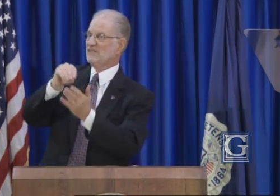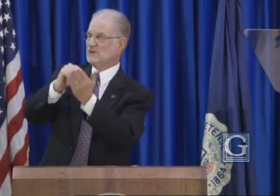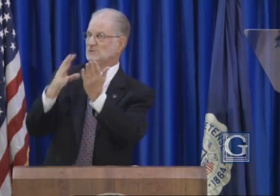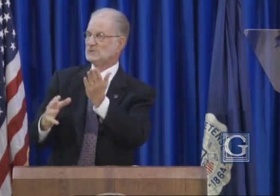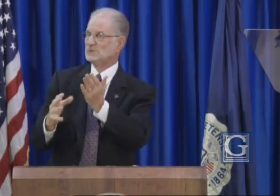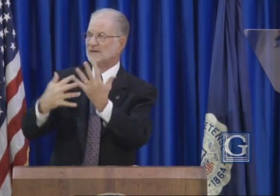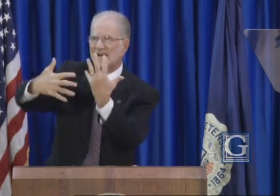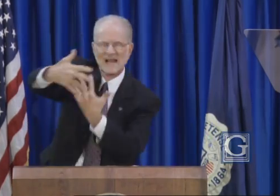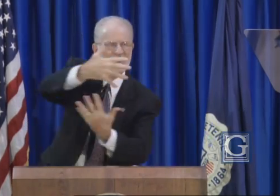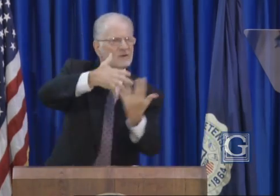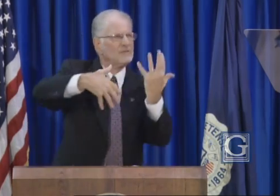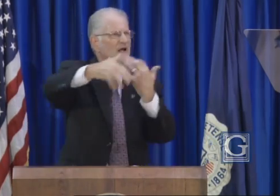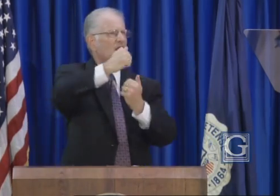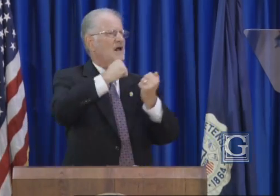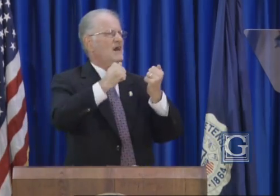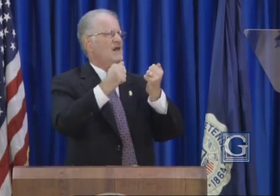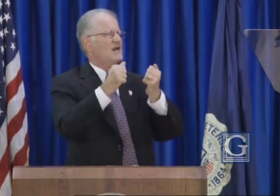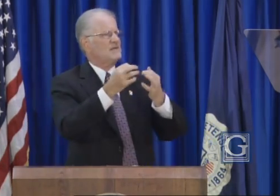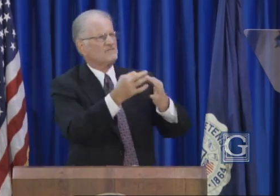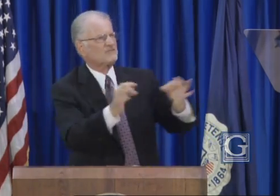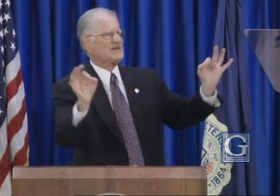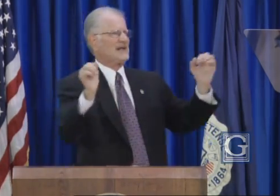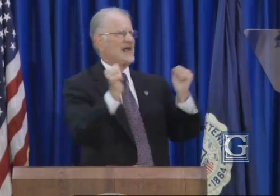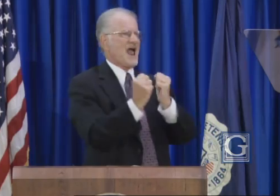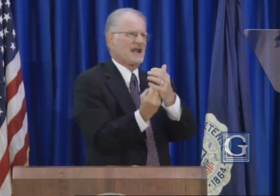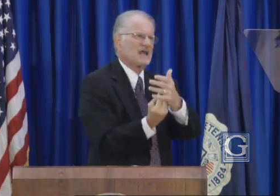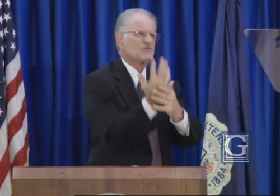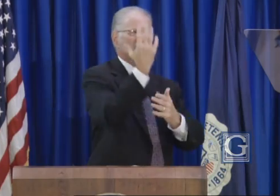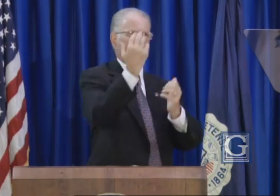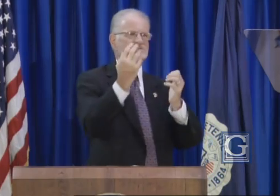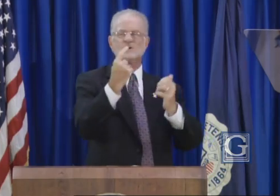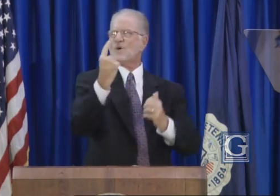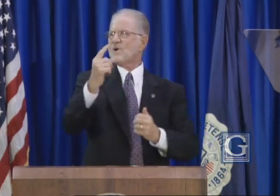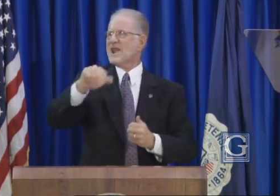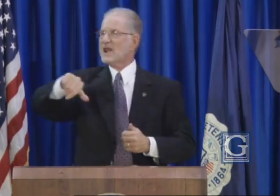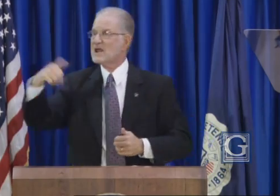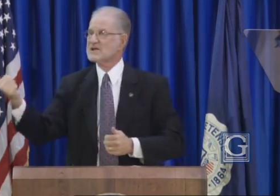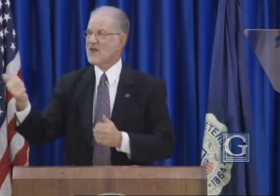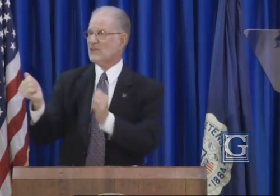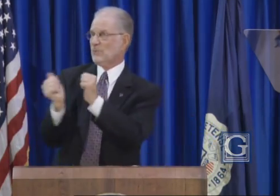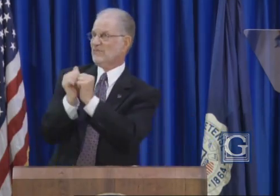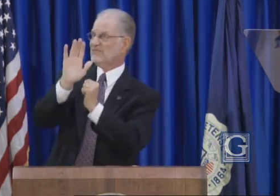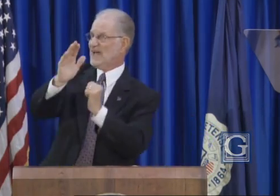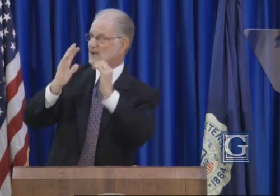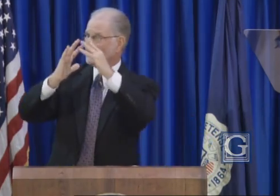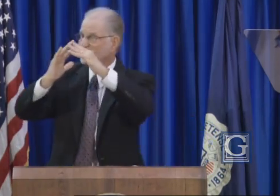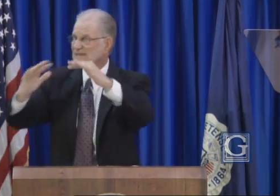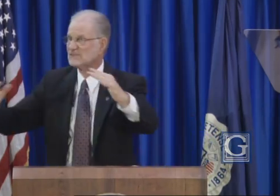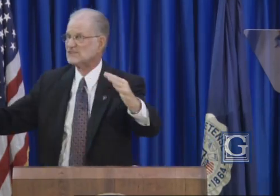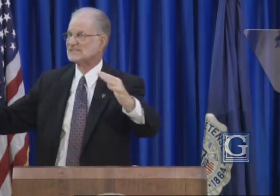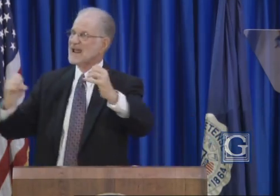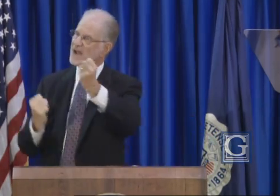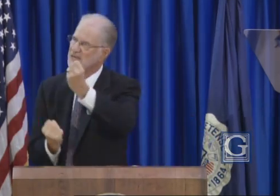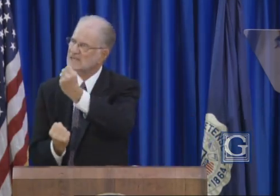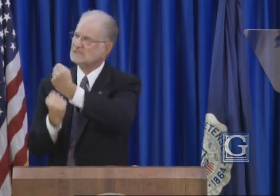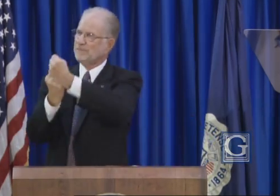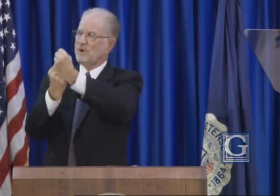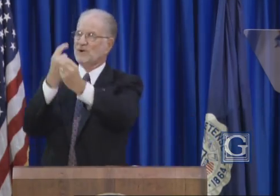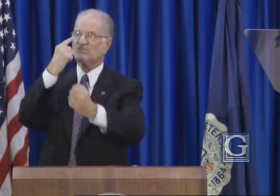They will see a university where the city residents and the students intermingle freely and enrich one